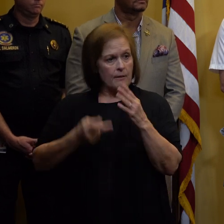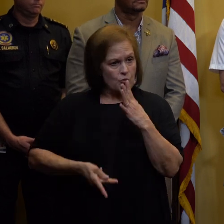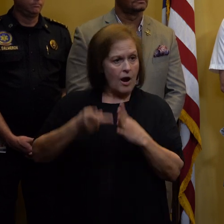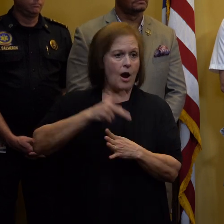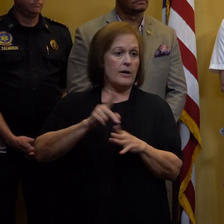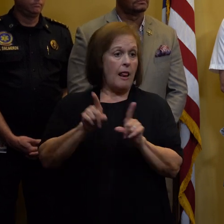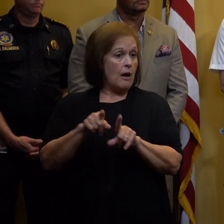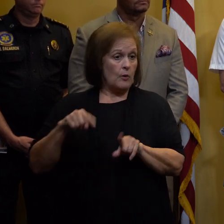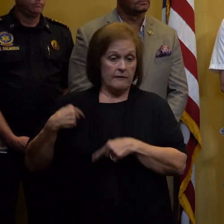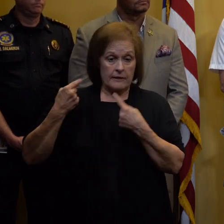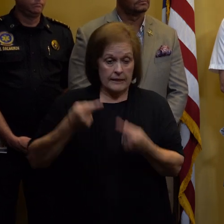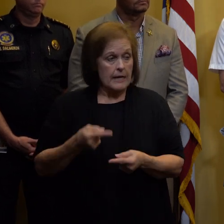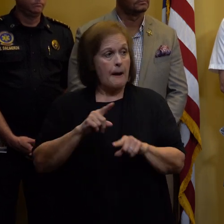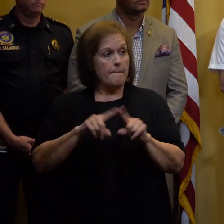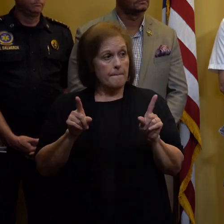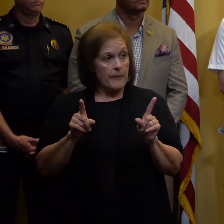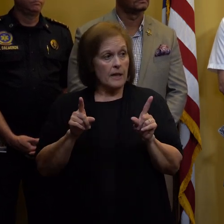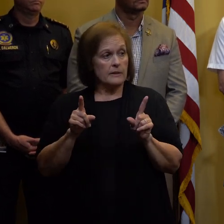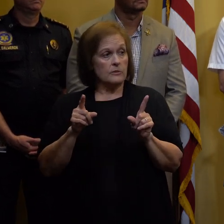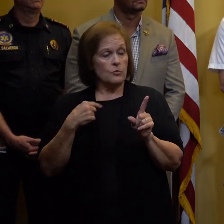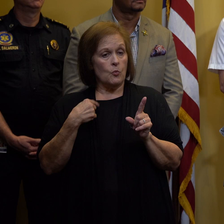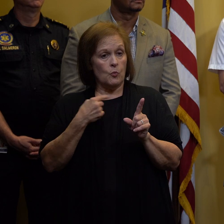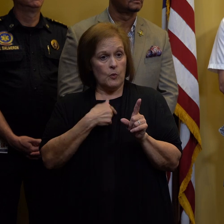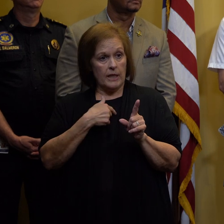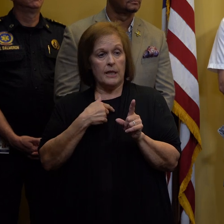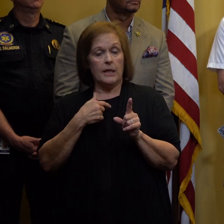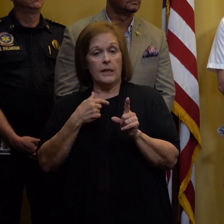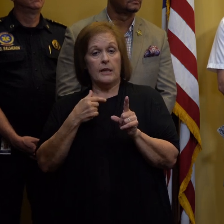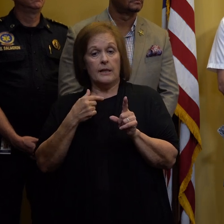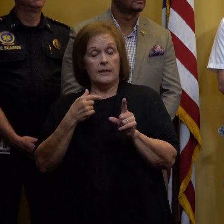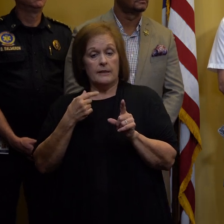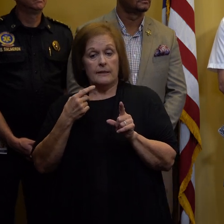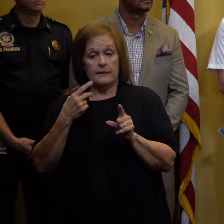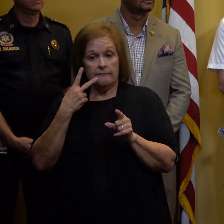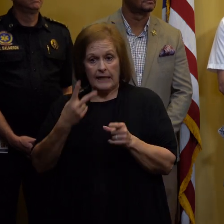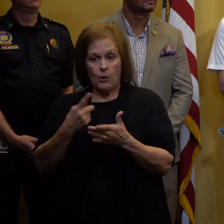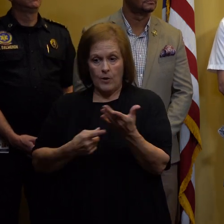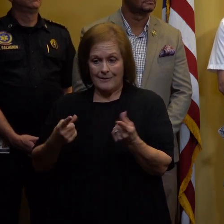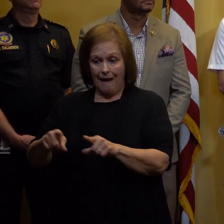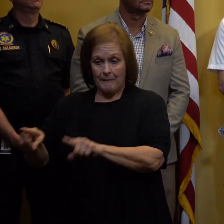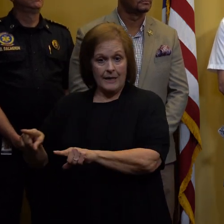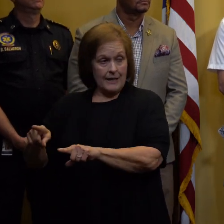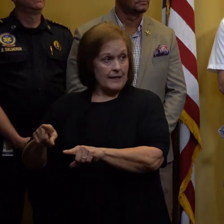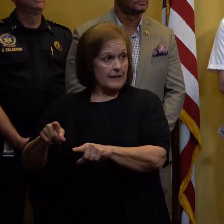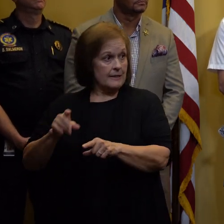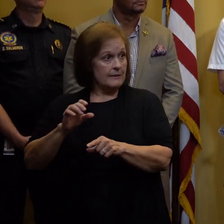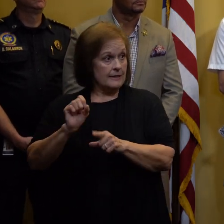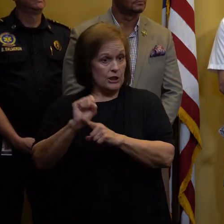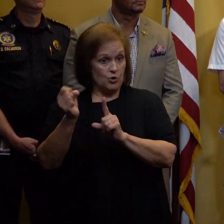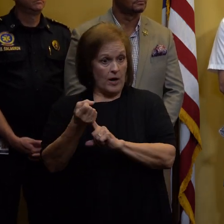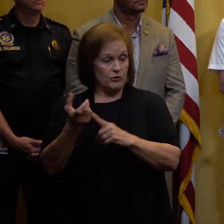day one, but definitely given the existing conditions that we're under and moving through, it